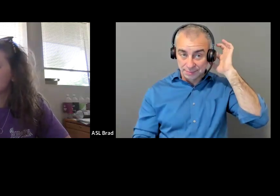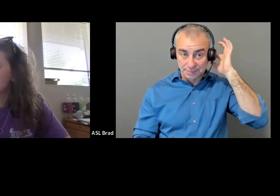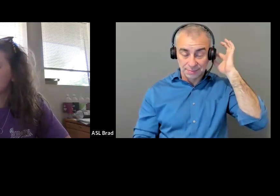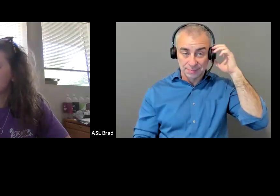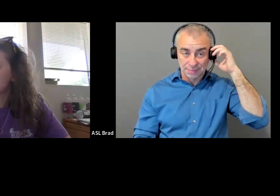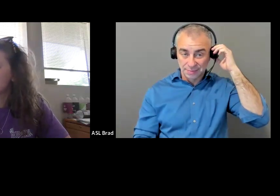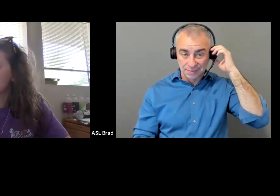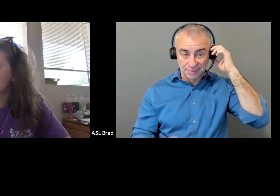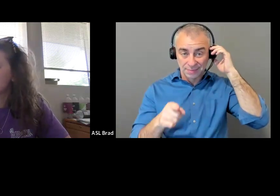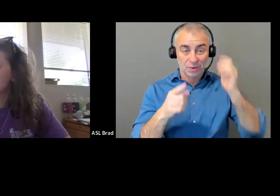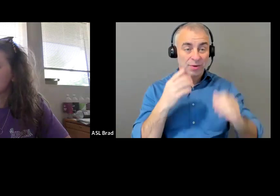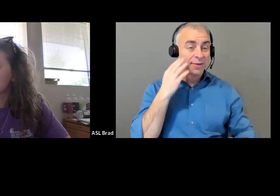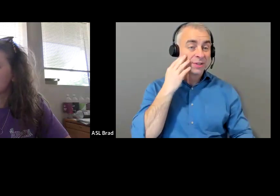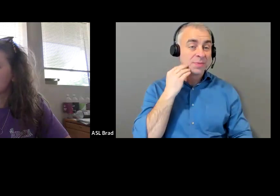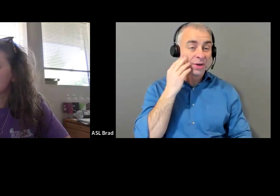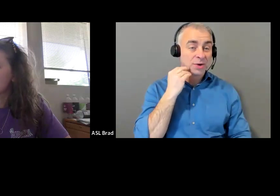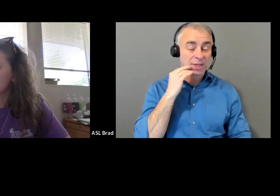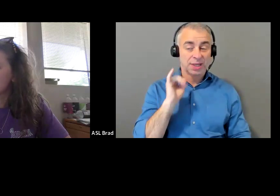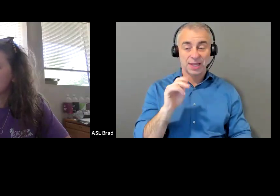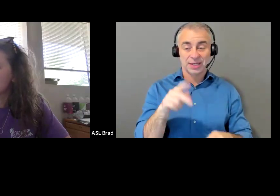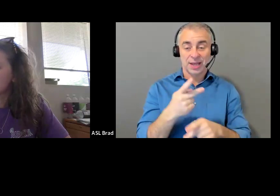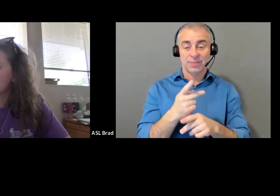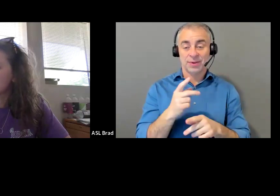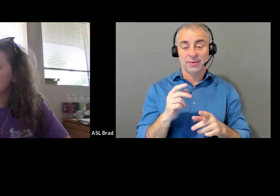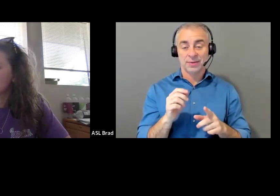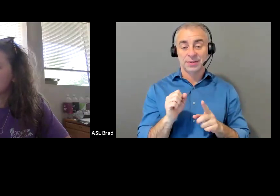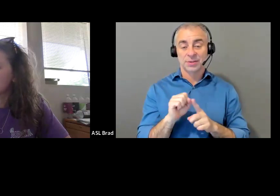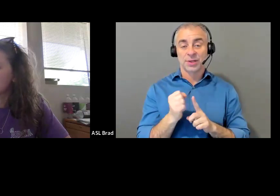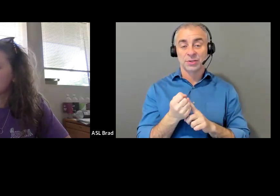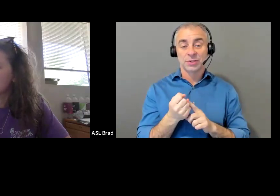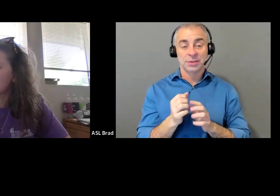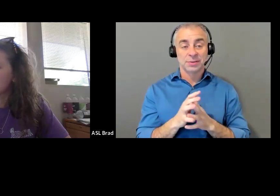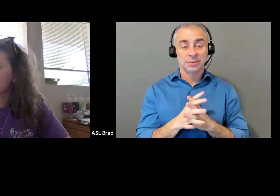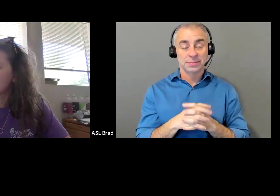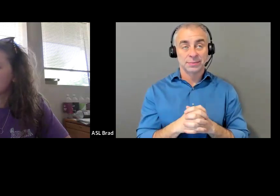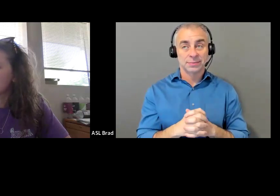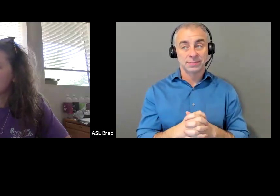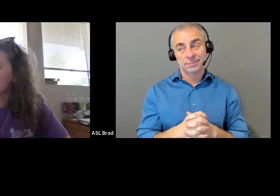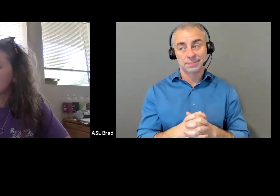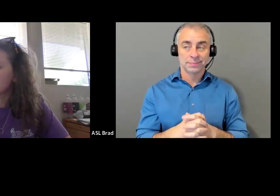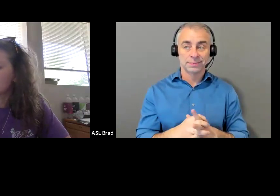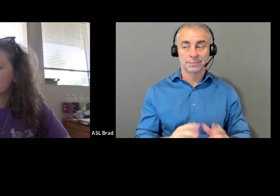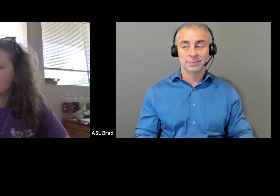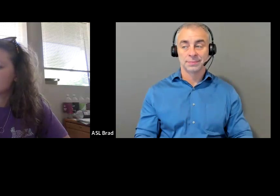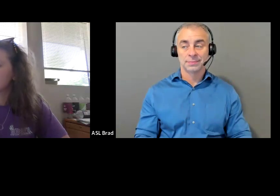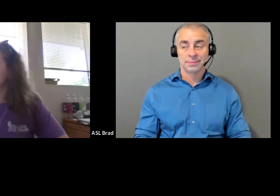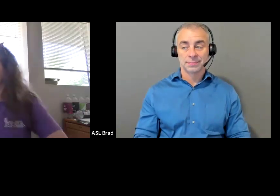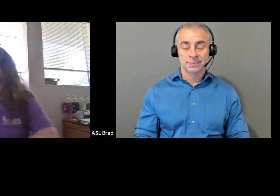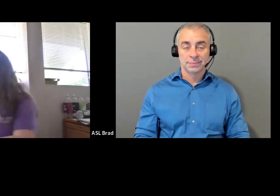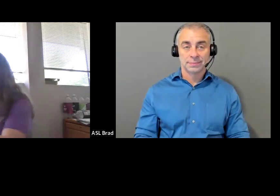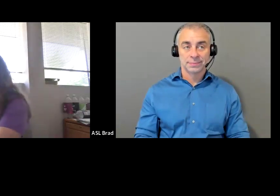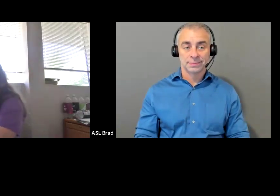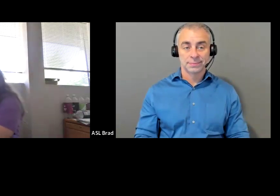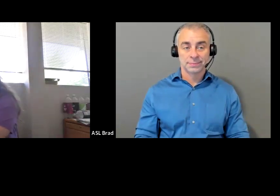that kind of situation where, kind of your quote